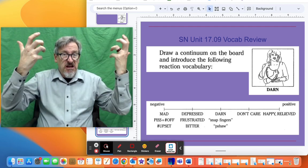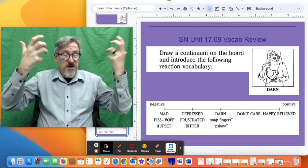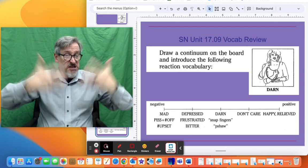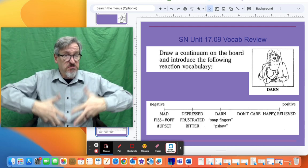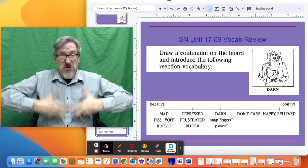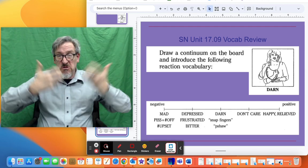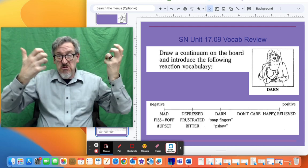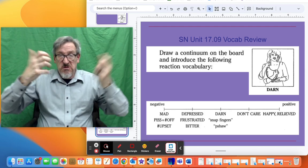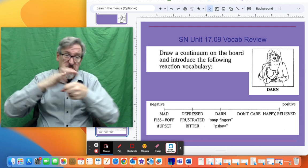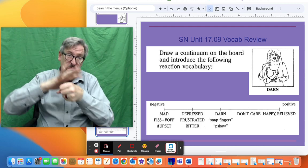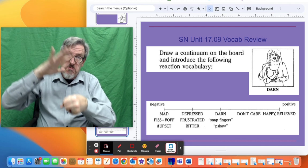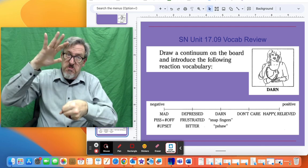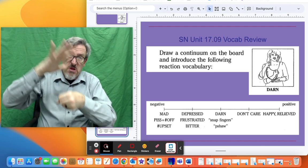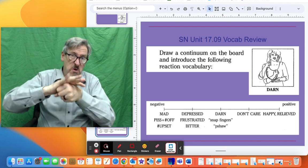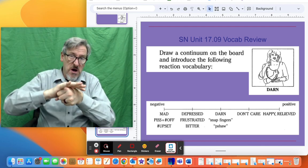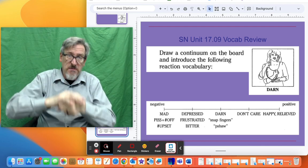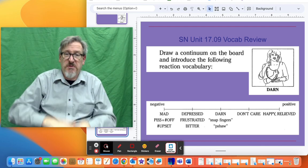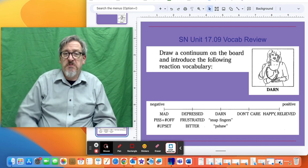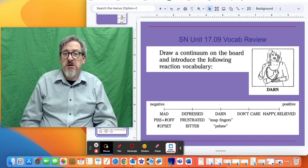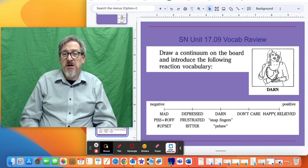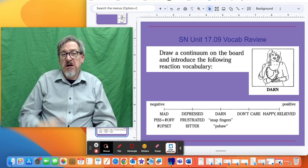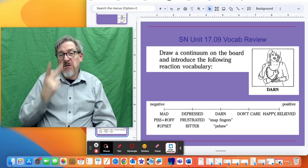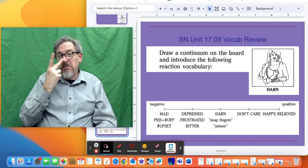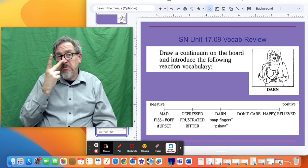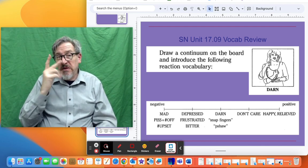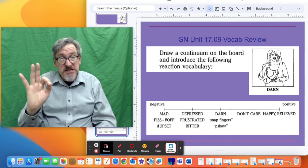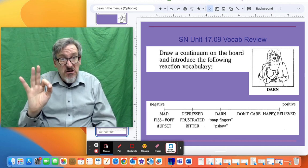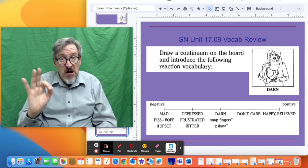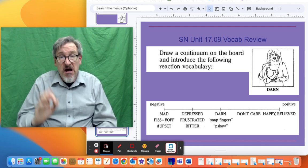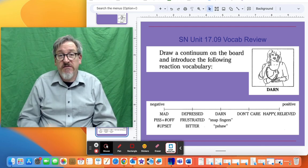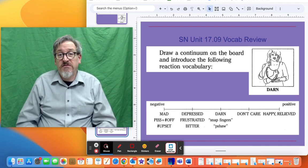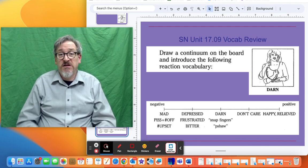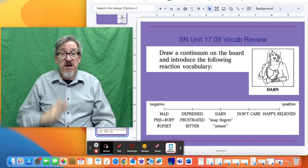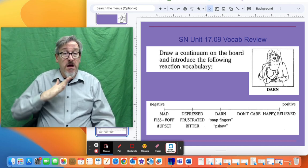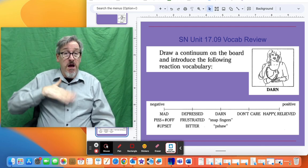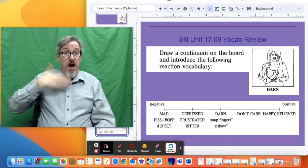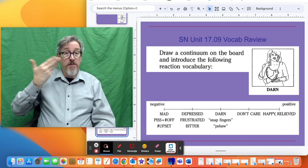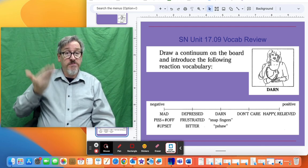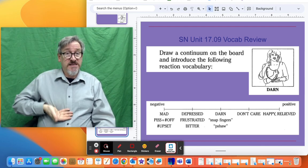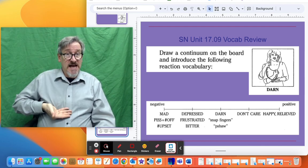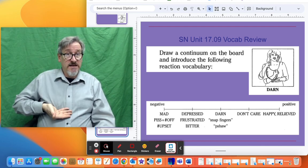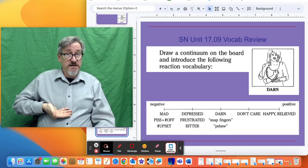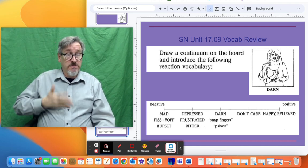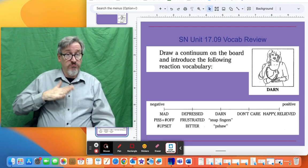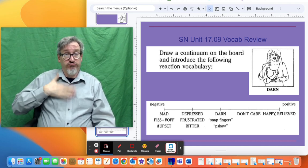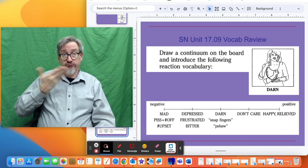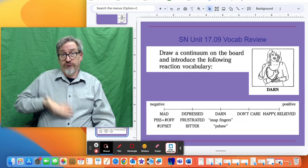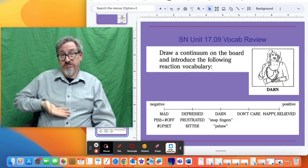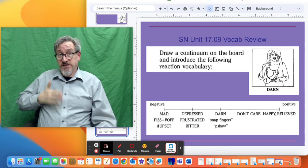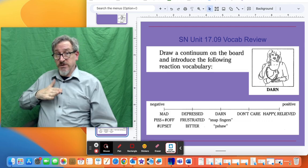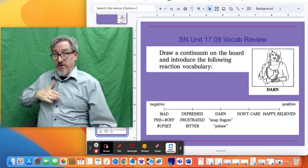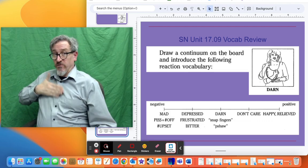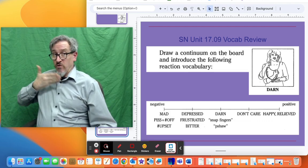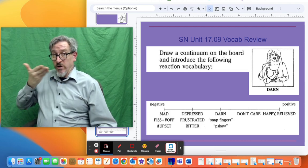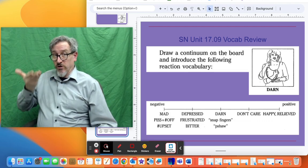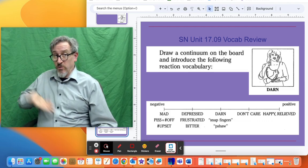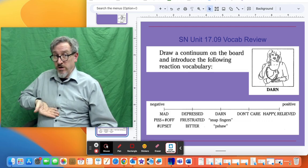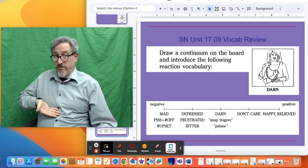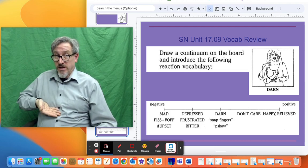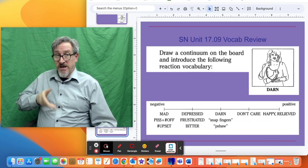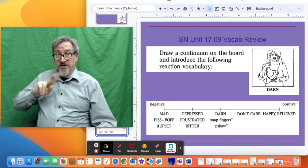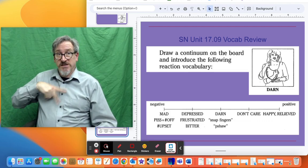angry, explode, blow up, pissed off, upset. This is a bit of a weird